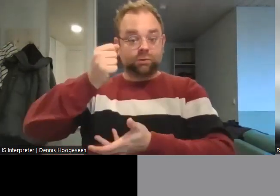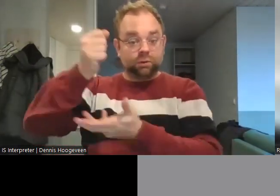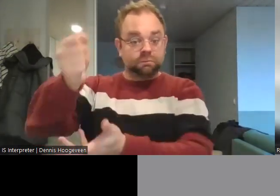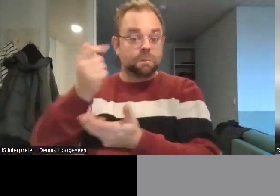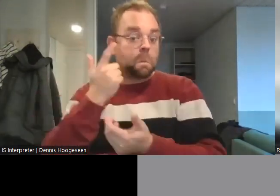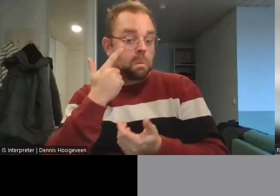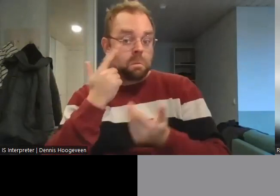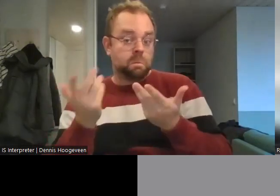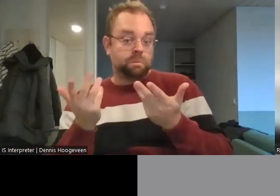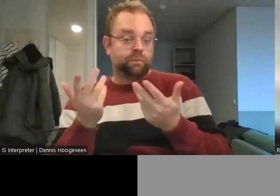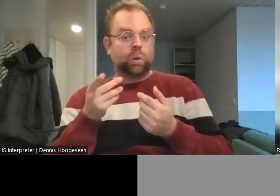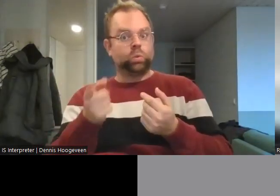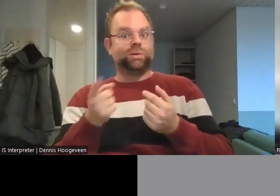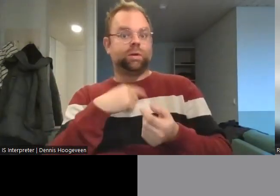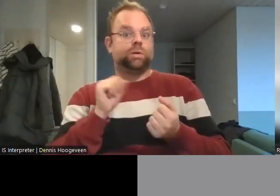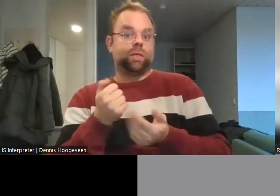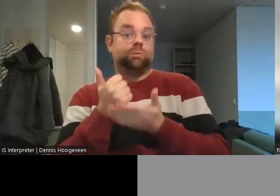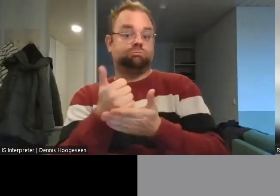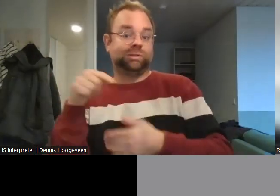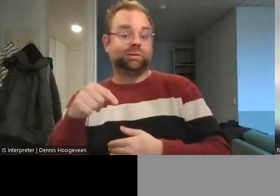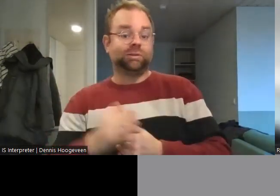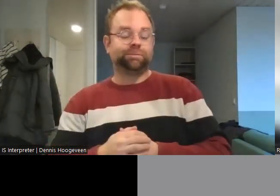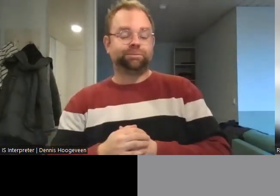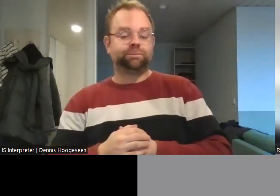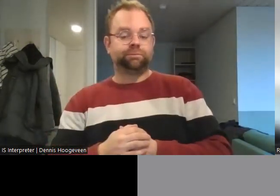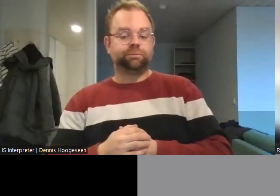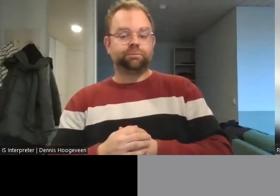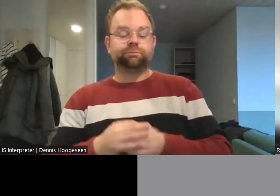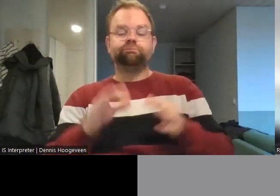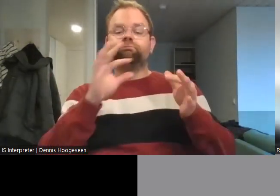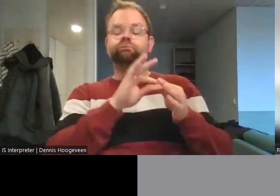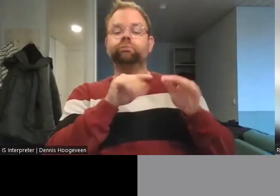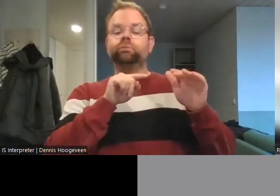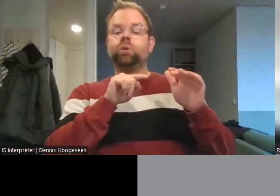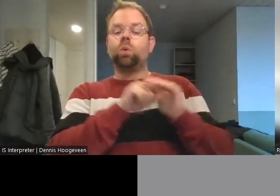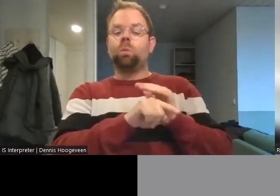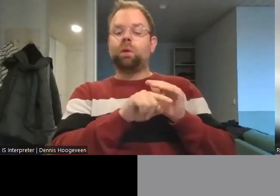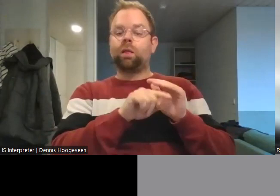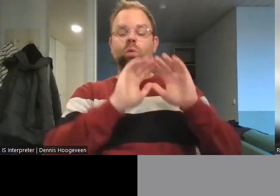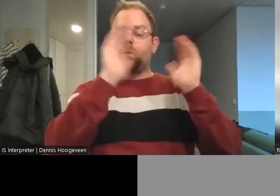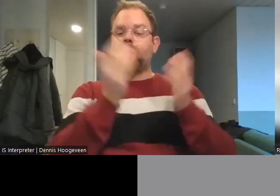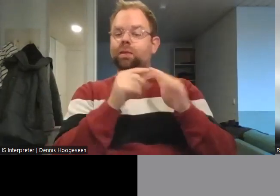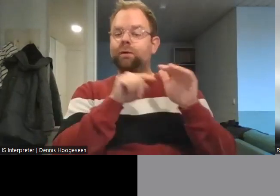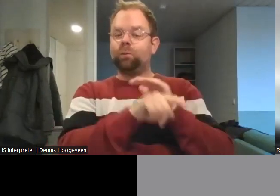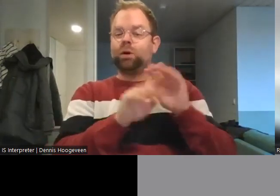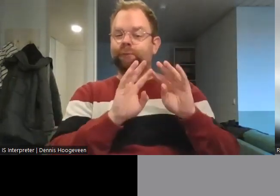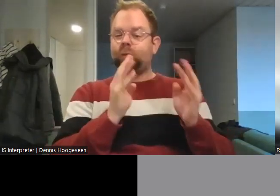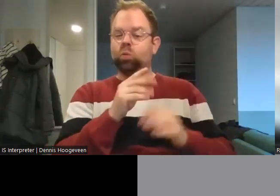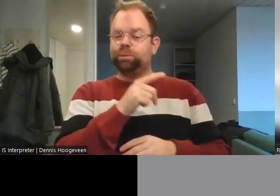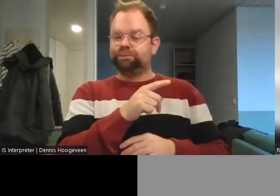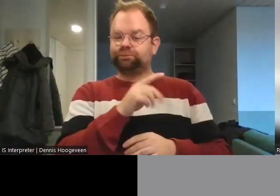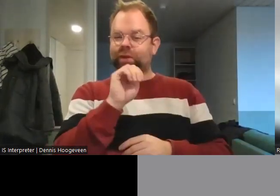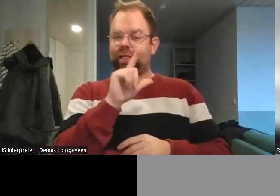Elham mentioned, if this is an interesting point, there could be a pledge shaped about it.